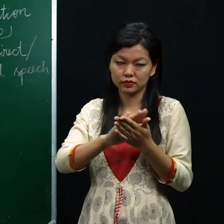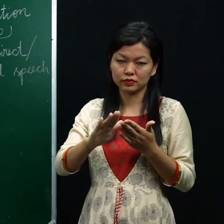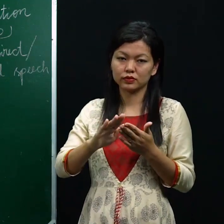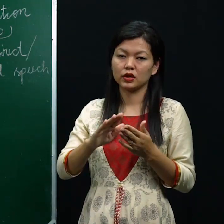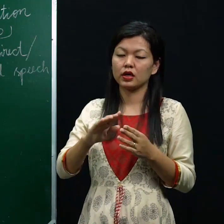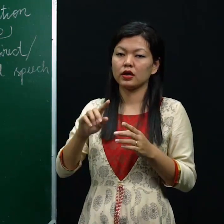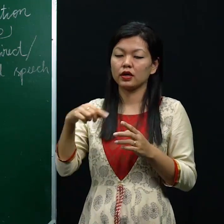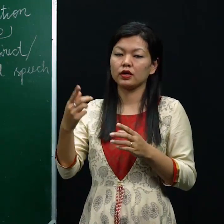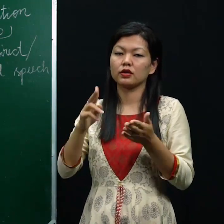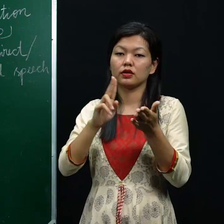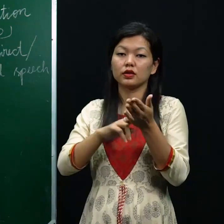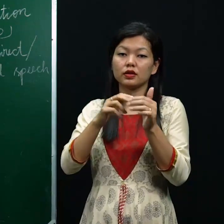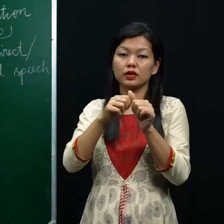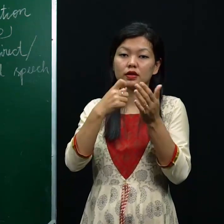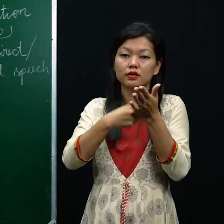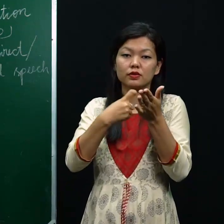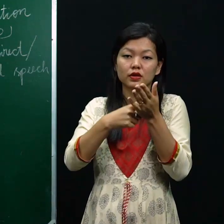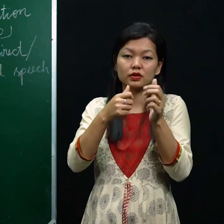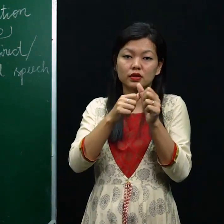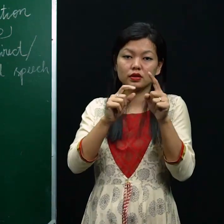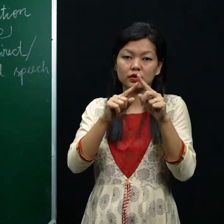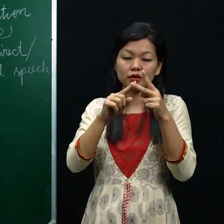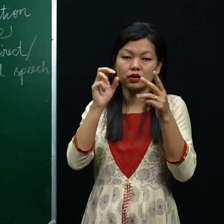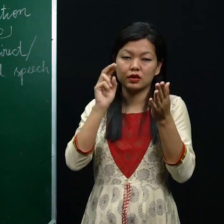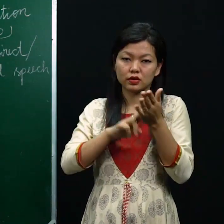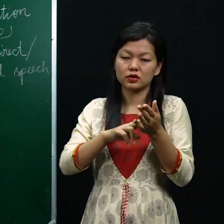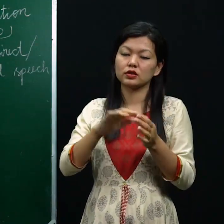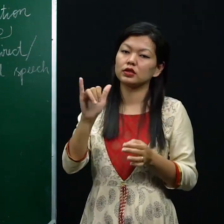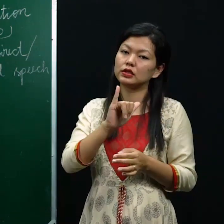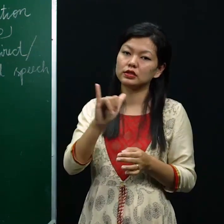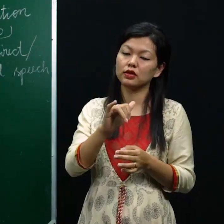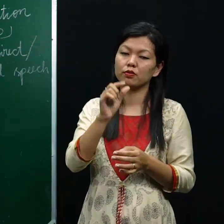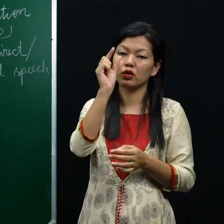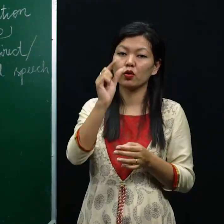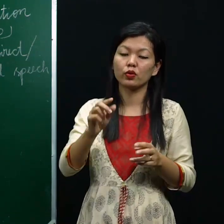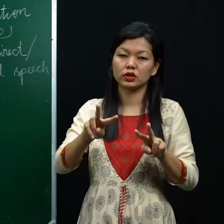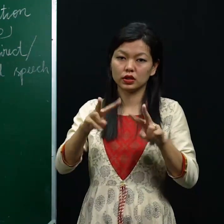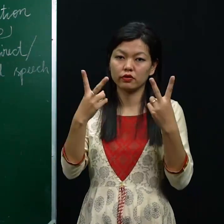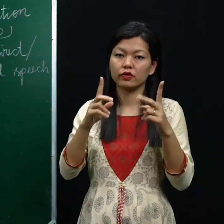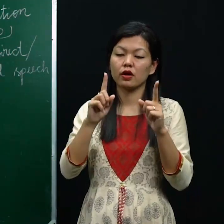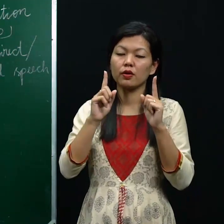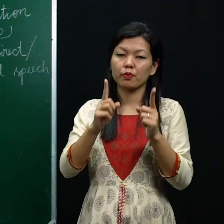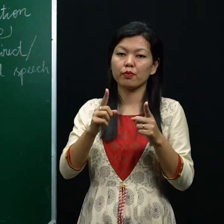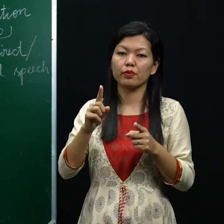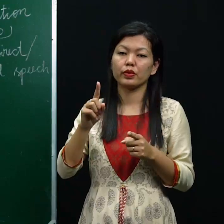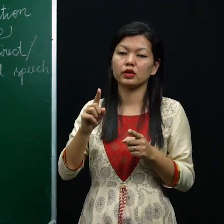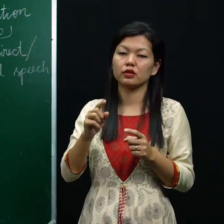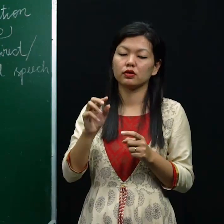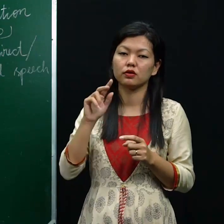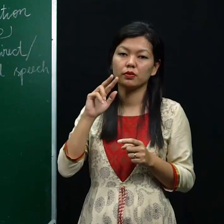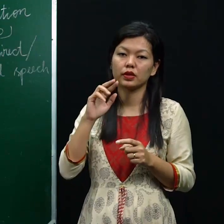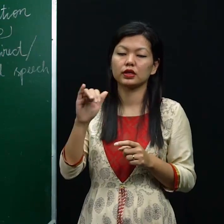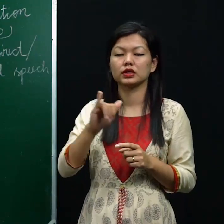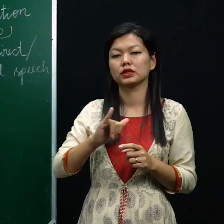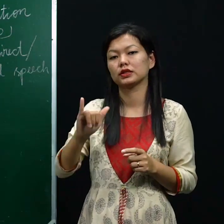get confused because the question says, change the narration instead of speech, because speech is the more common word that